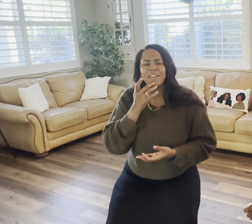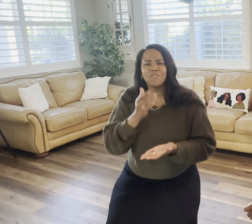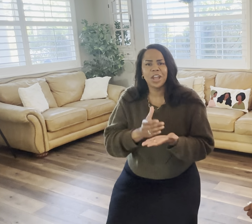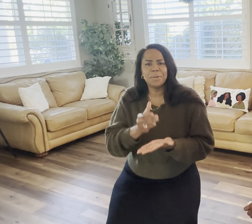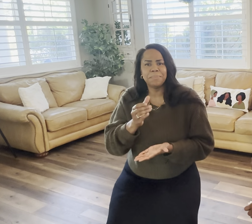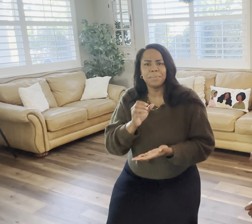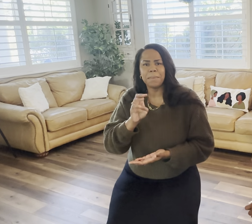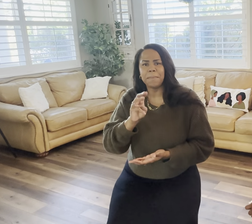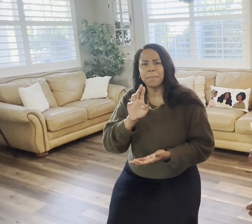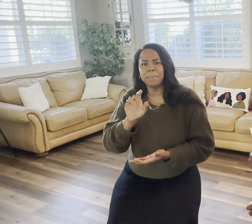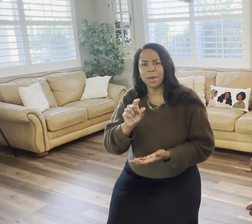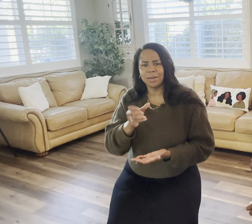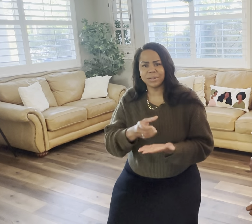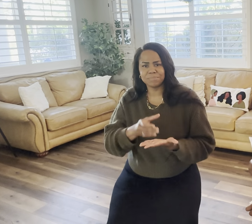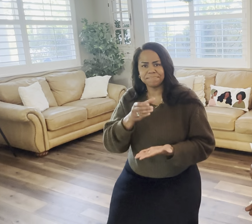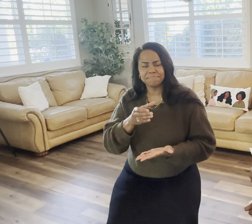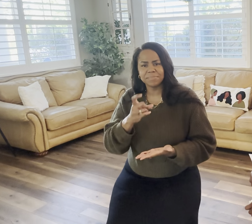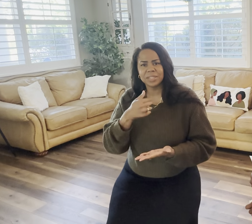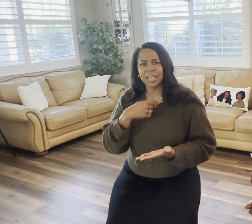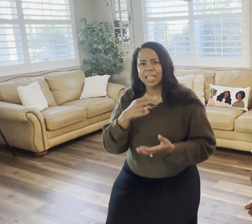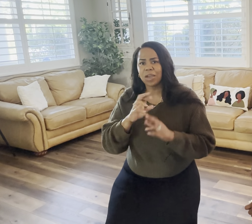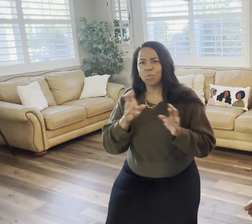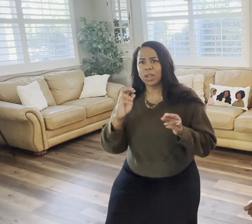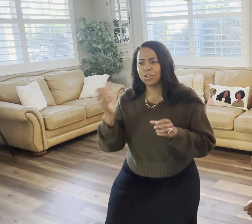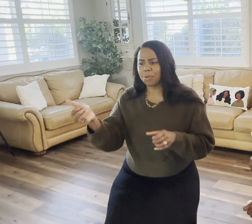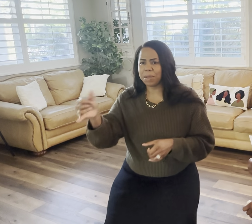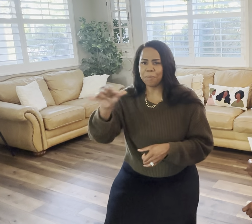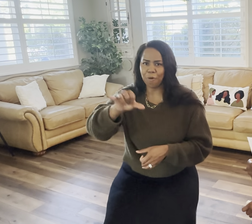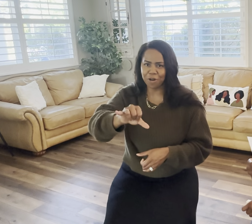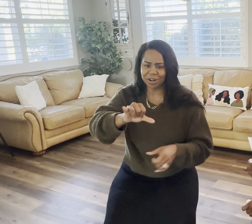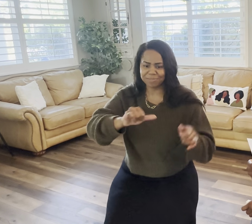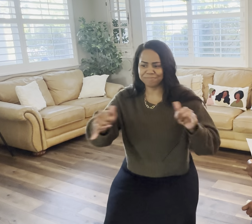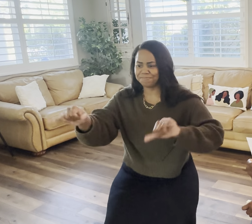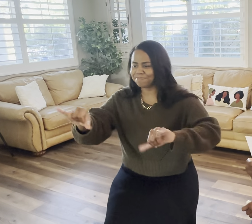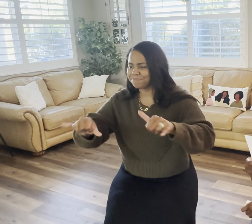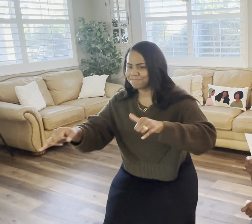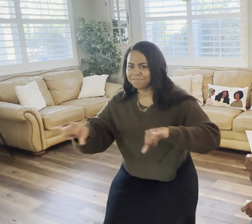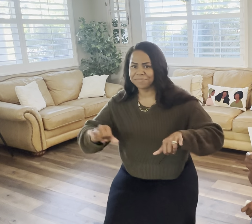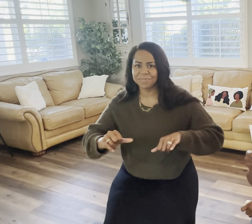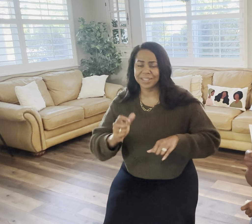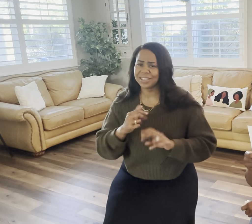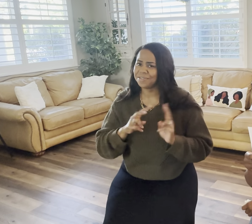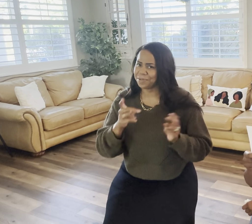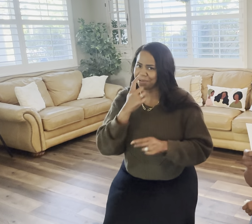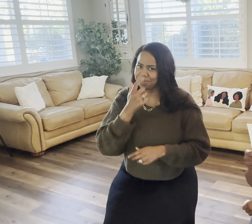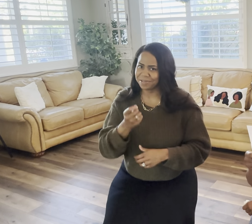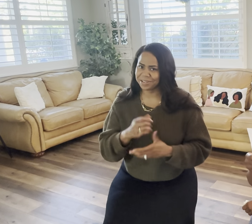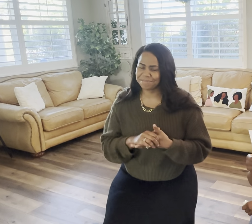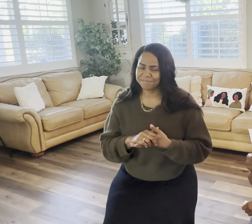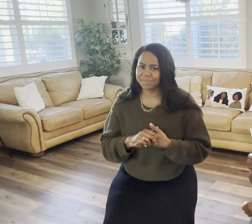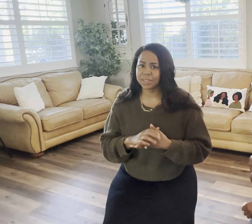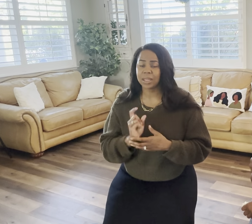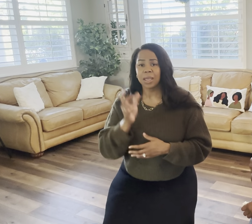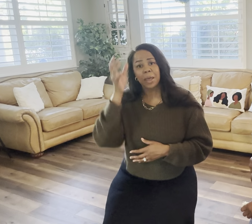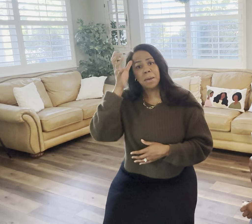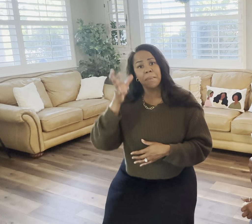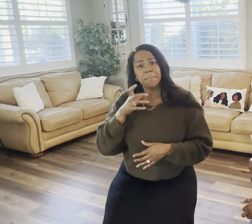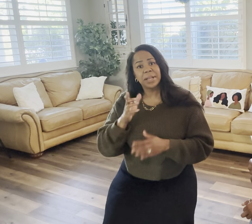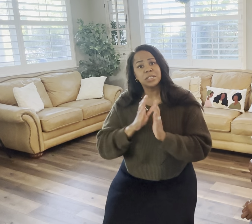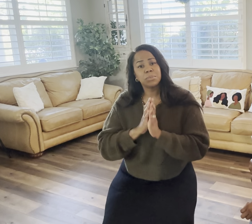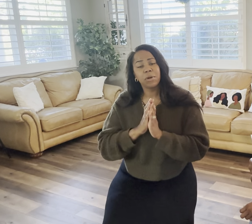and get ready to be poured into. Sounds quite interesting. Men's Prayer